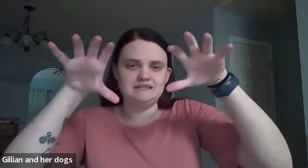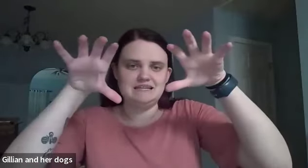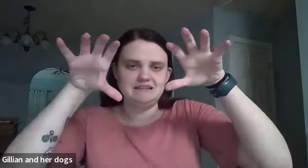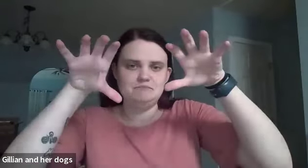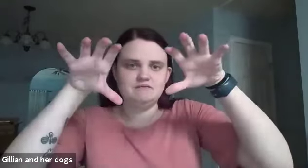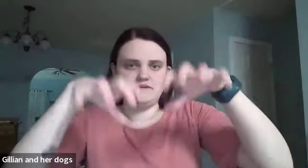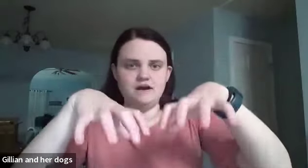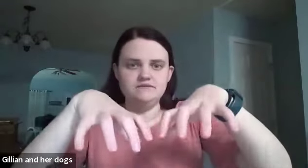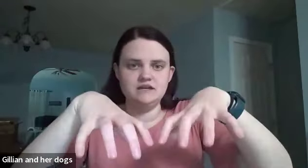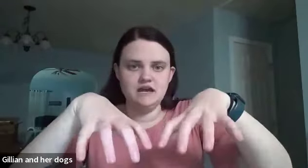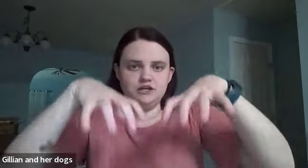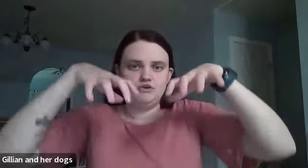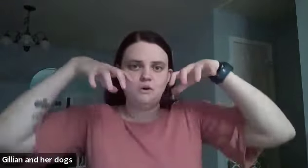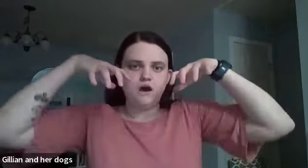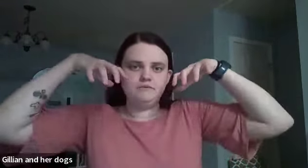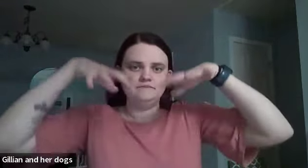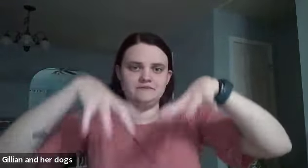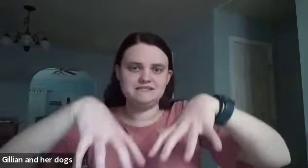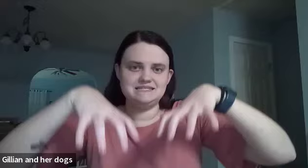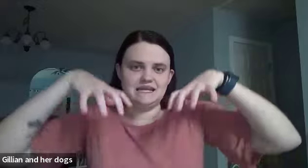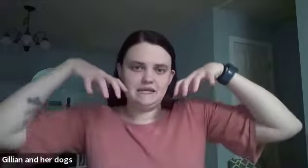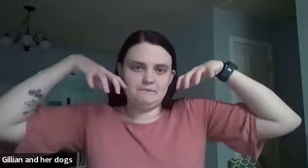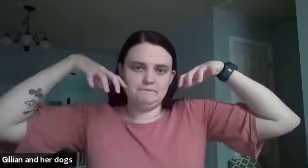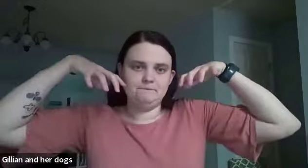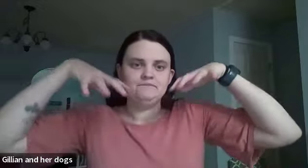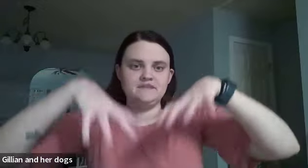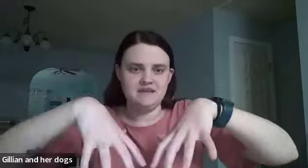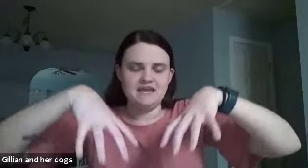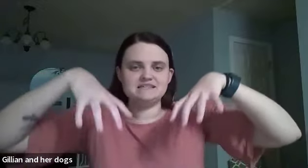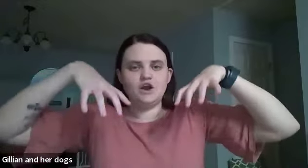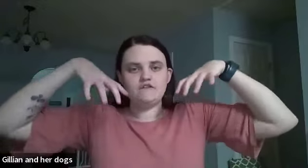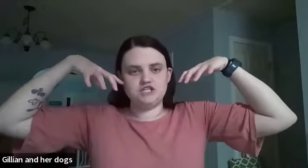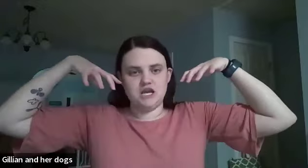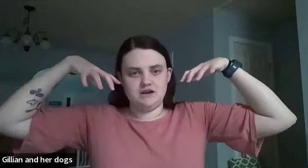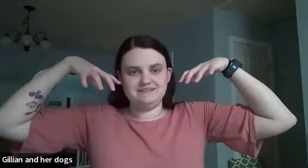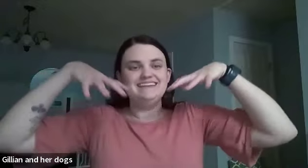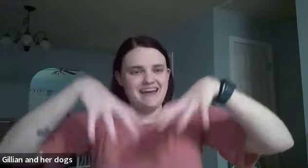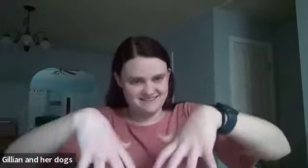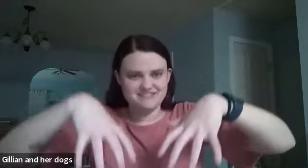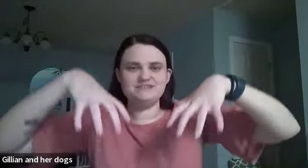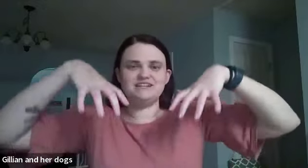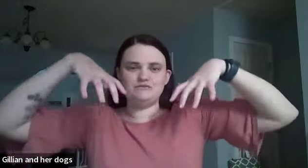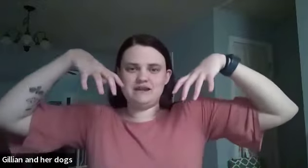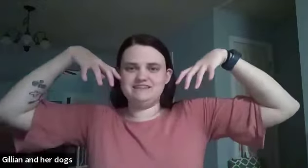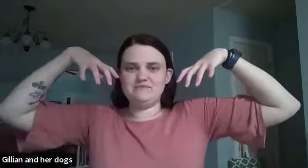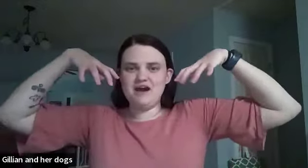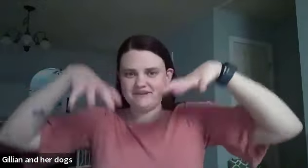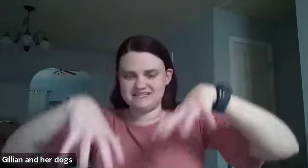like slightly bent fives and you go up. Stadium. And it's like all the chairs. Yeah. So it's like you're raising them up because